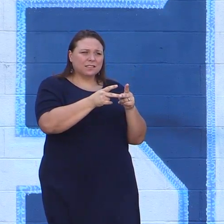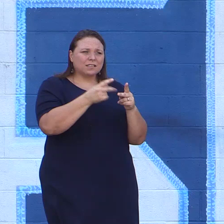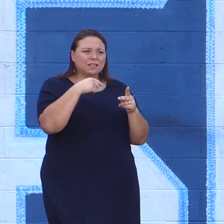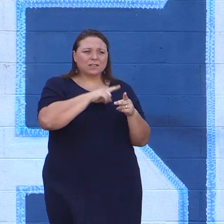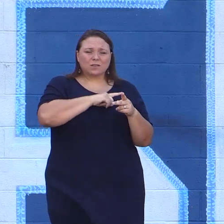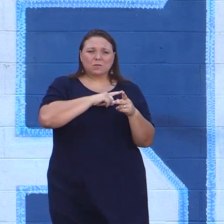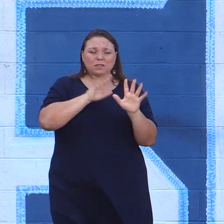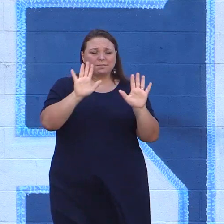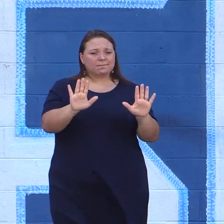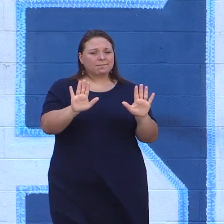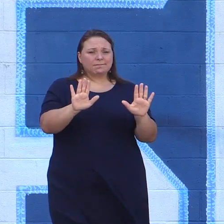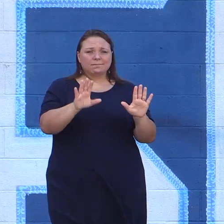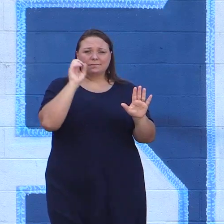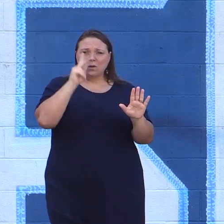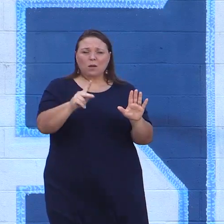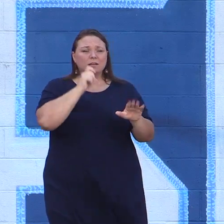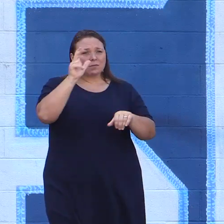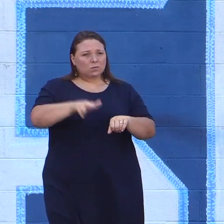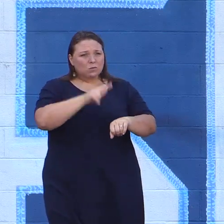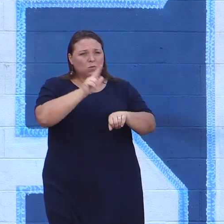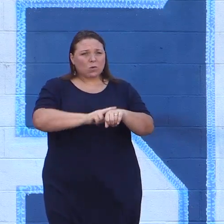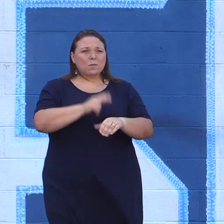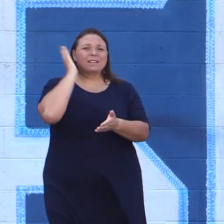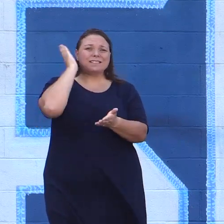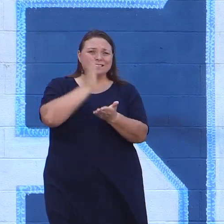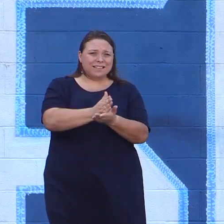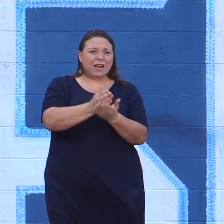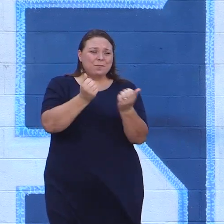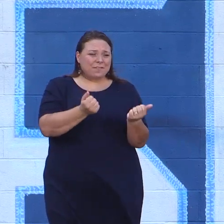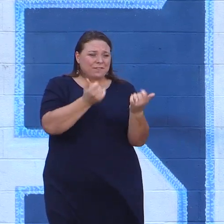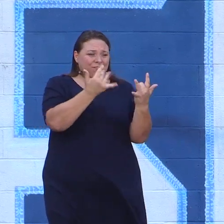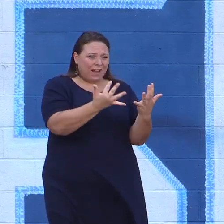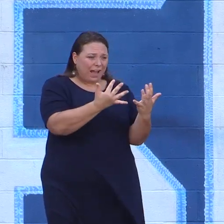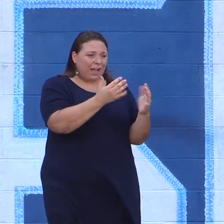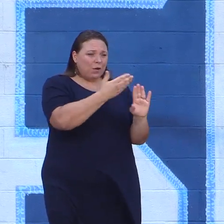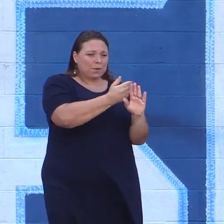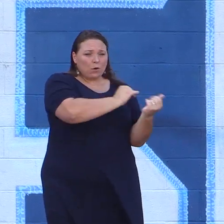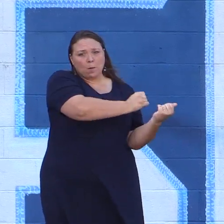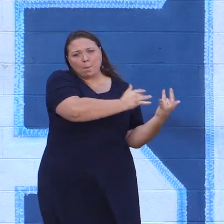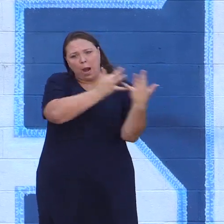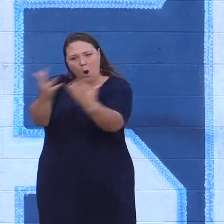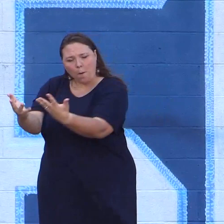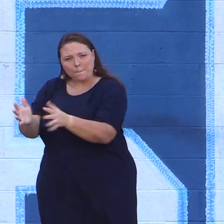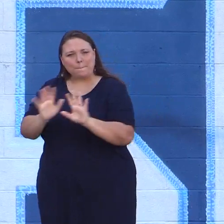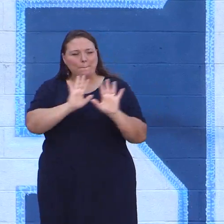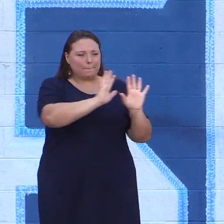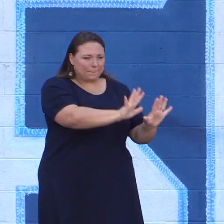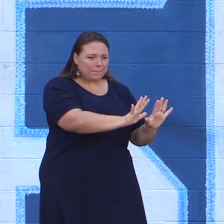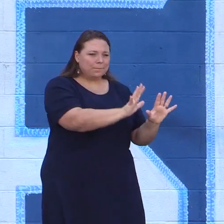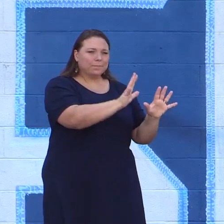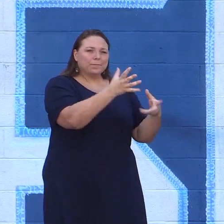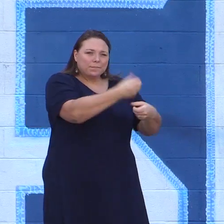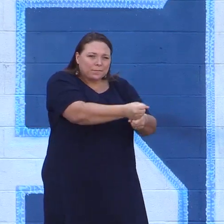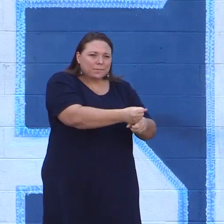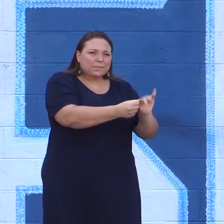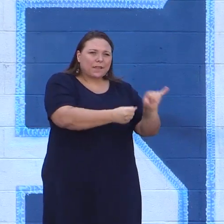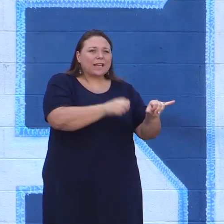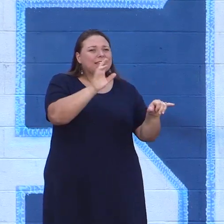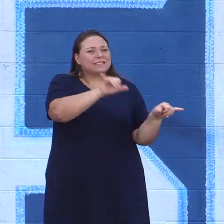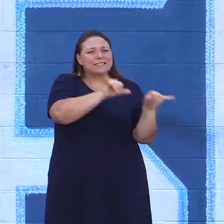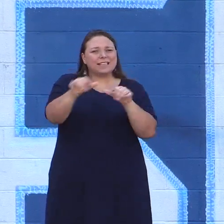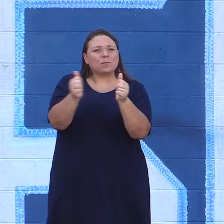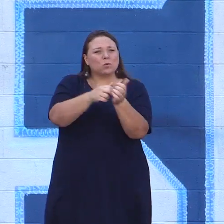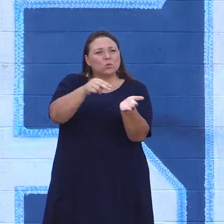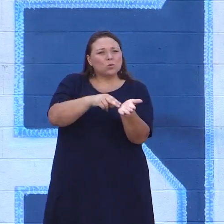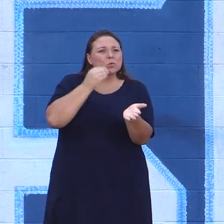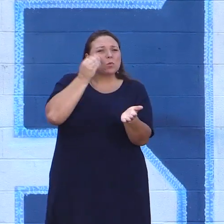We determined, hey, this is abnormal. Let's stop the fire in the corner before it engulfs the house, right? And I think that's the same thing with nursing homes or other